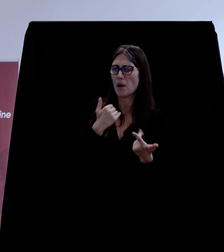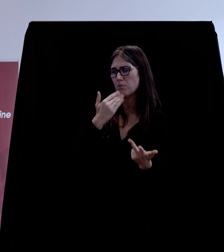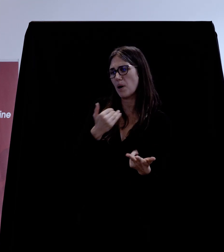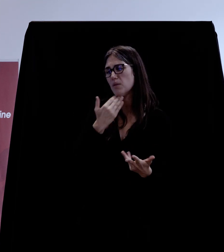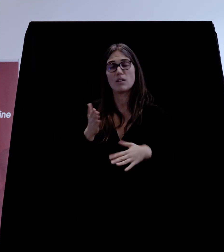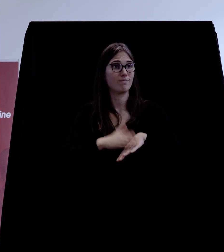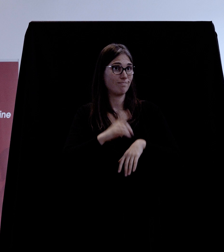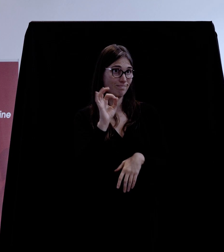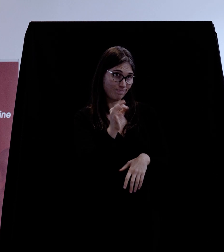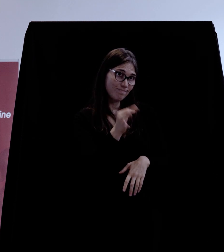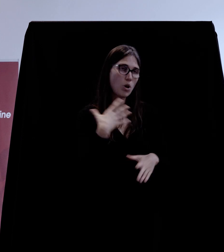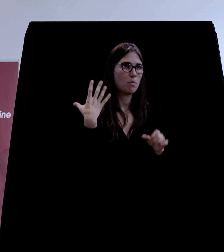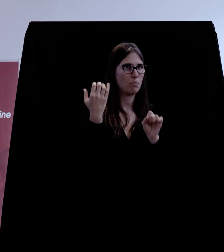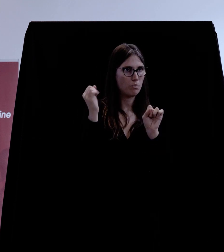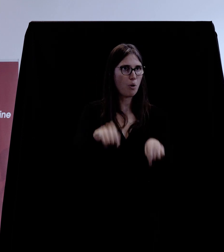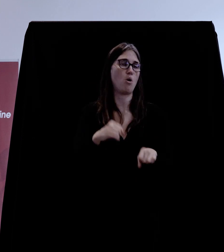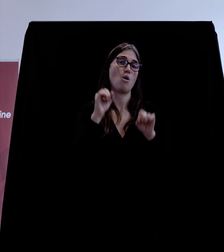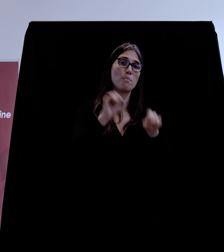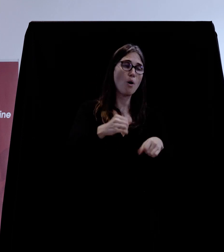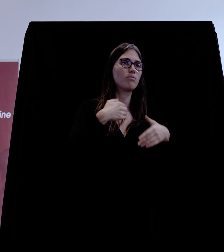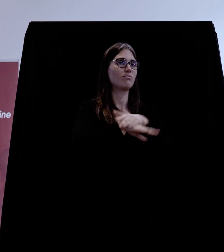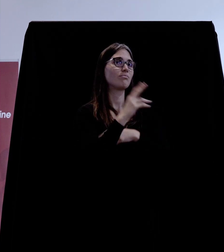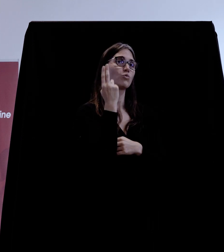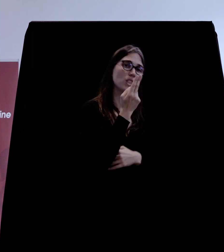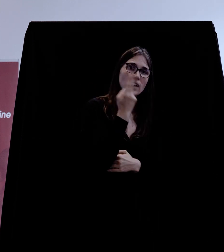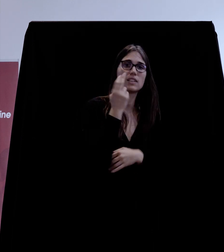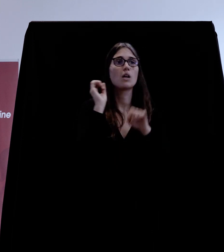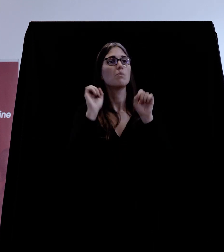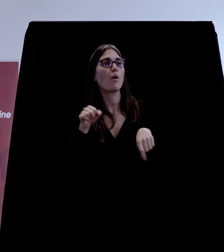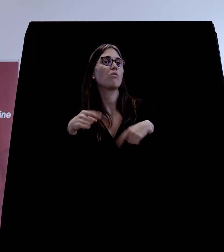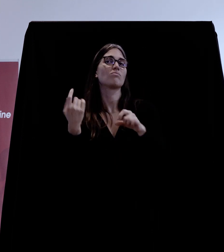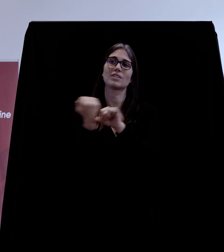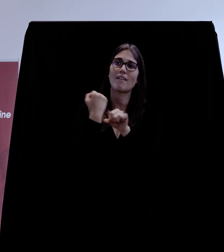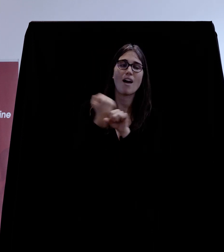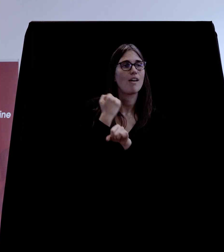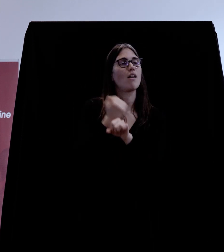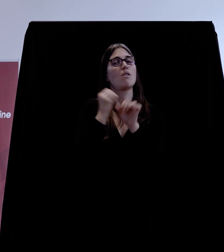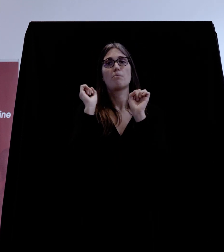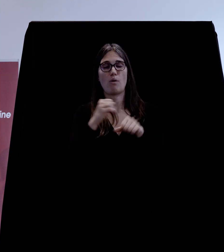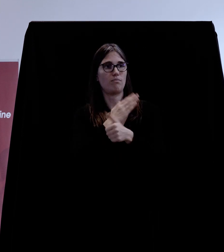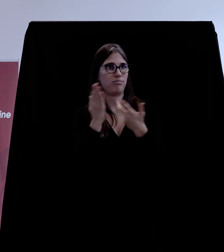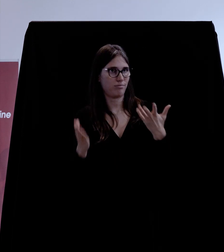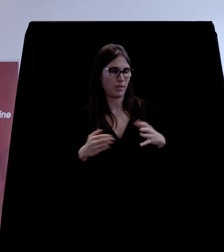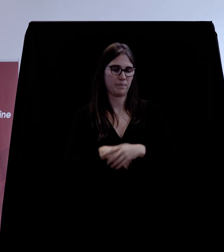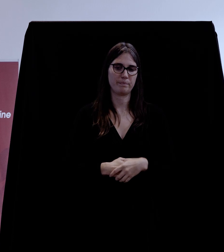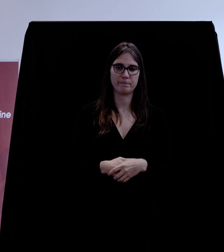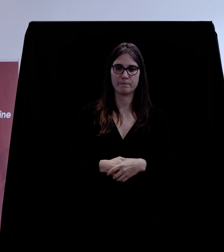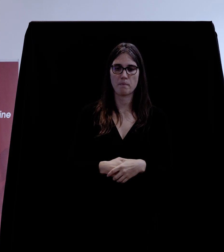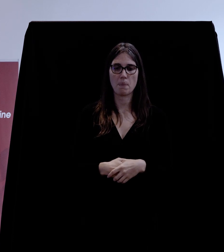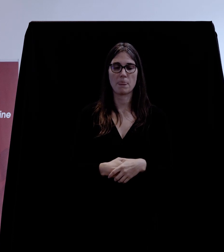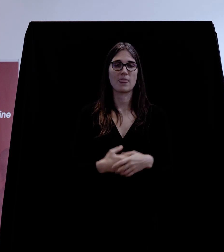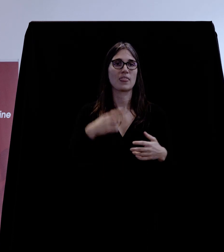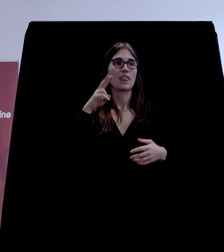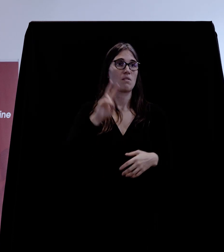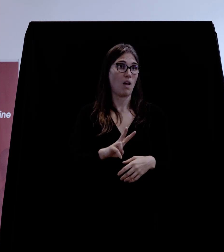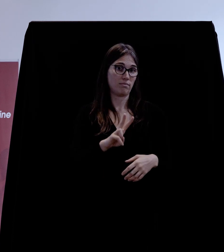very difficult to generalize. Very goal-directed, persistent, and have a sense of humor. Your kids